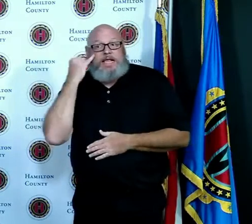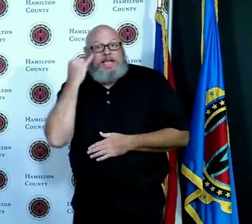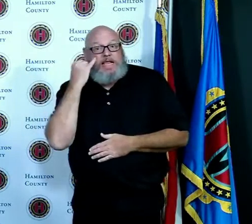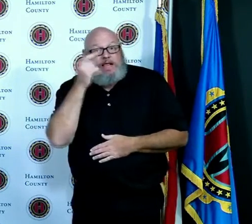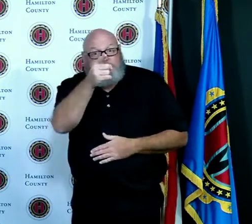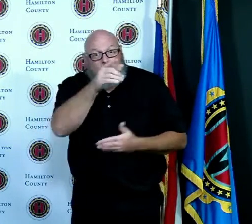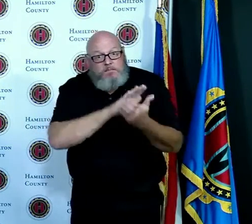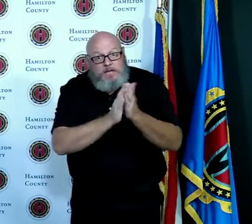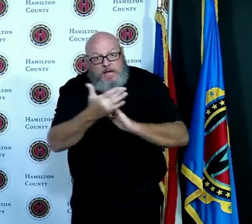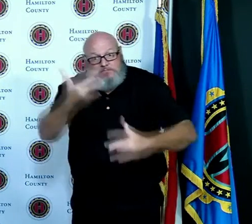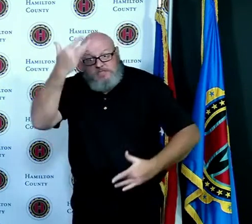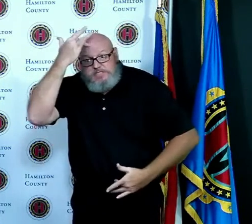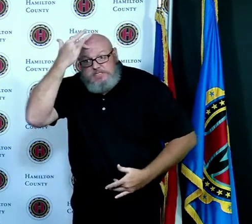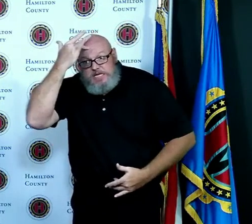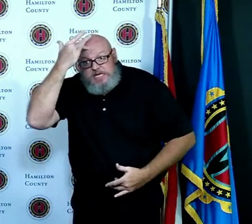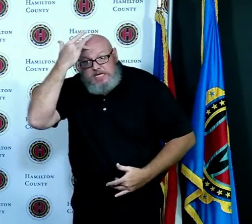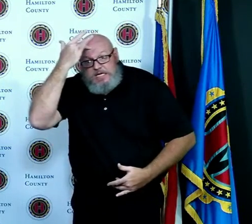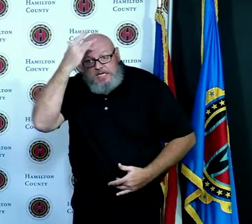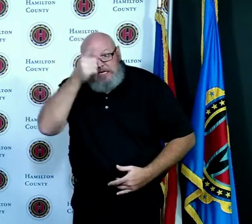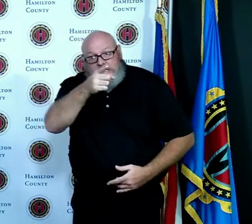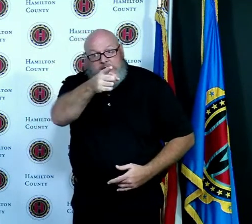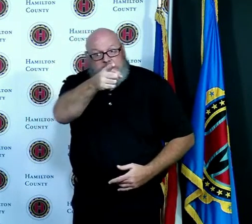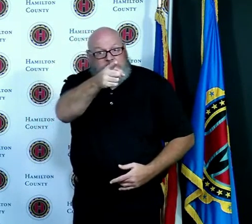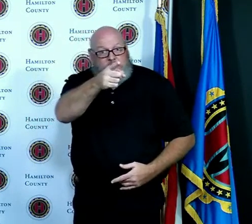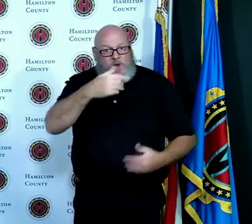to survive COVID-19.